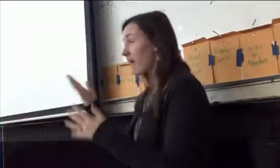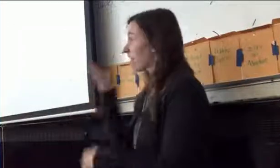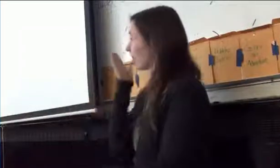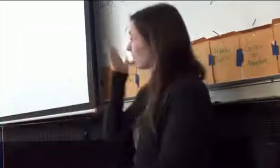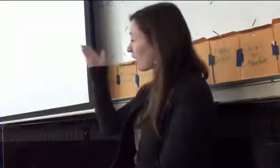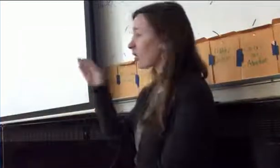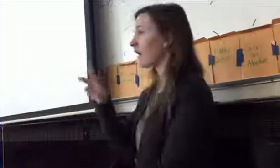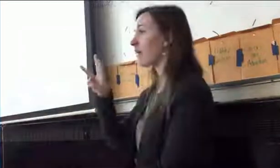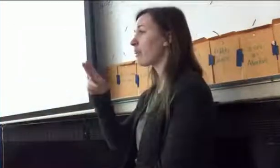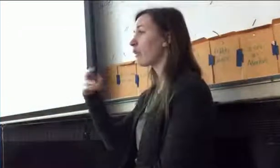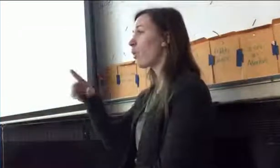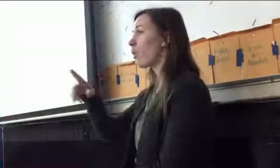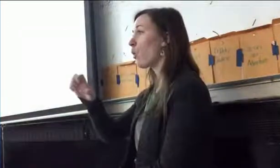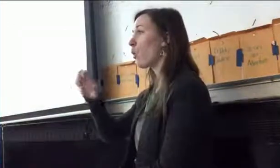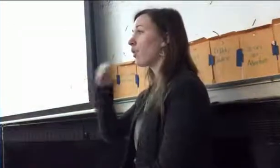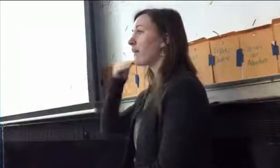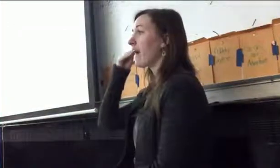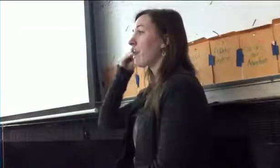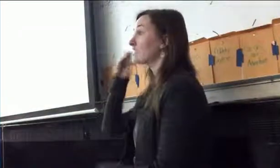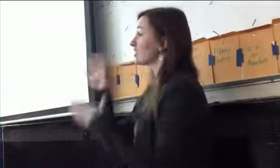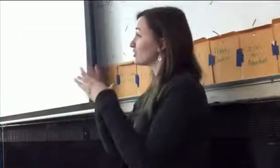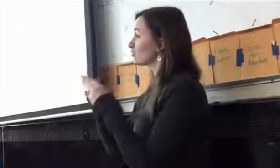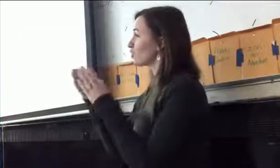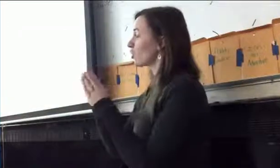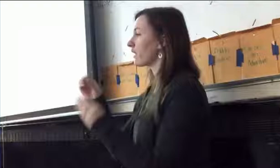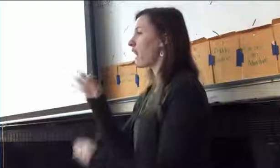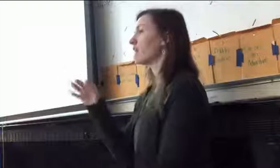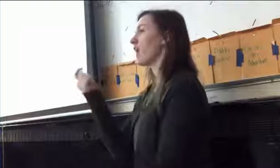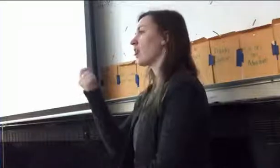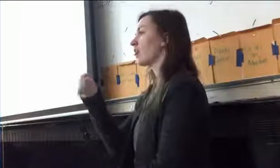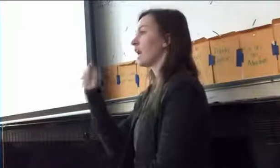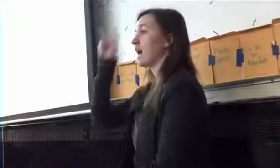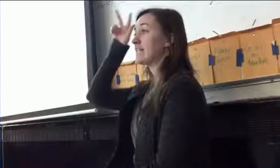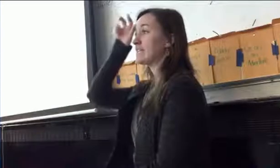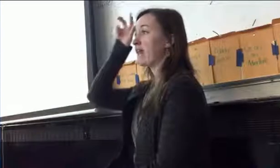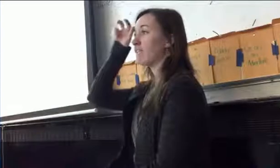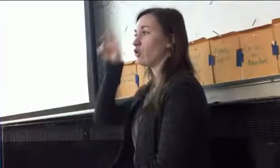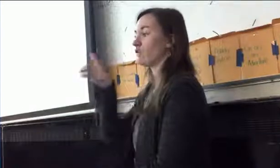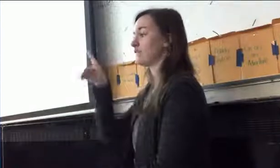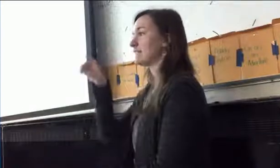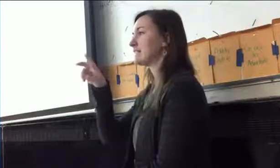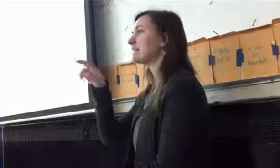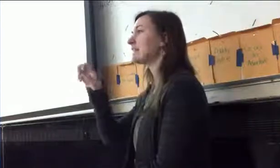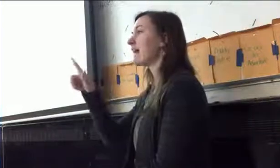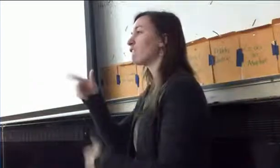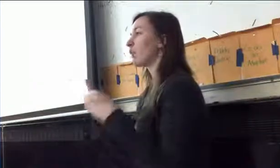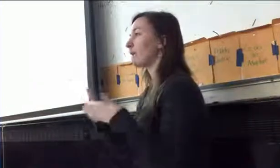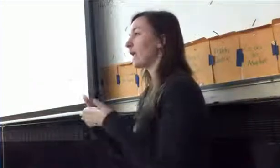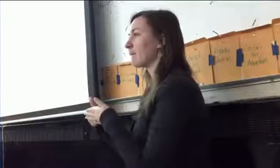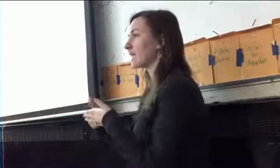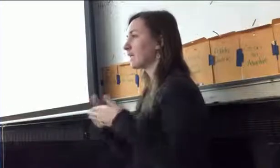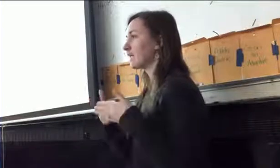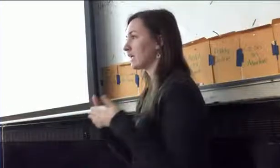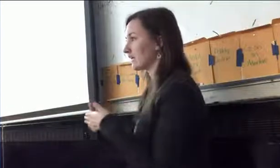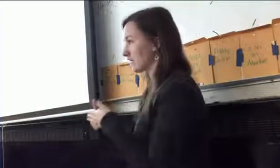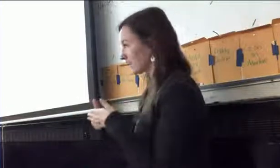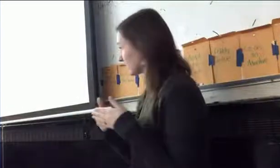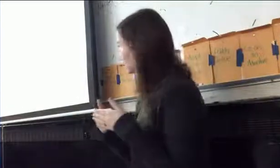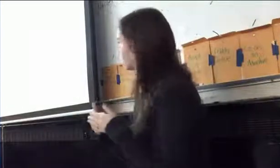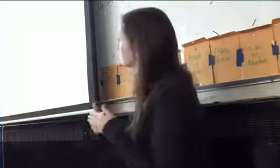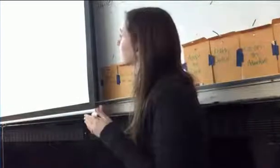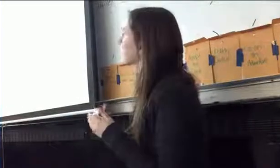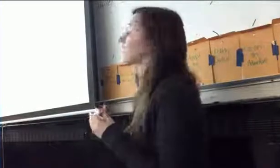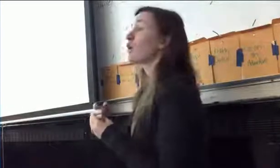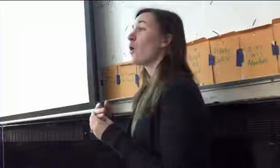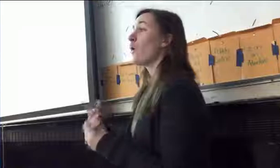house is the story of the devil baby. So I'm going to teach you about the devil baby today. Now let me explain what happens with the devil baby. You see,